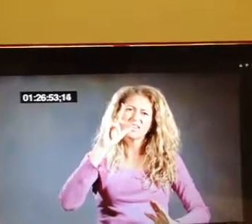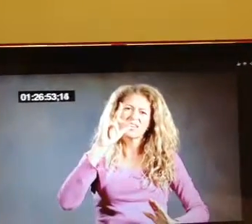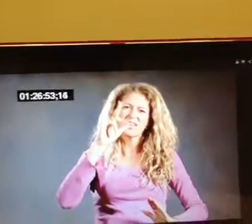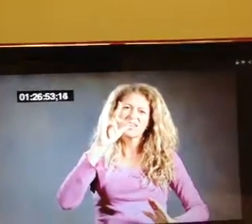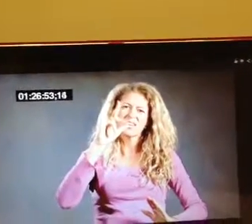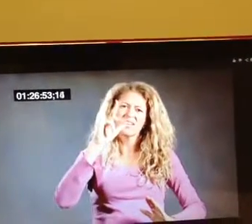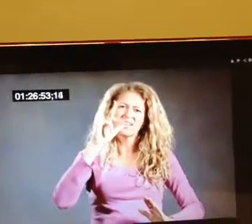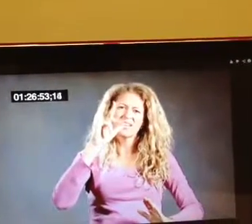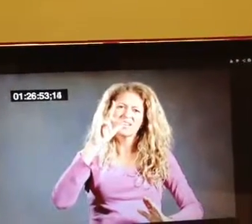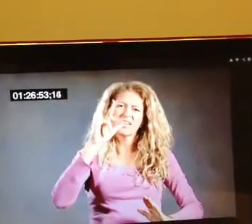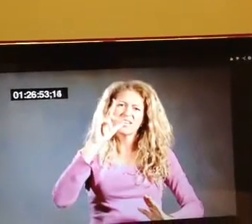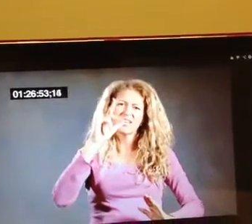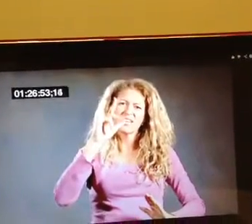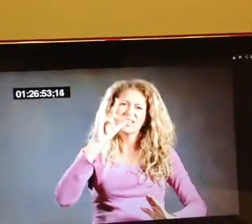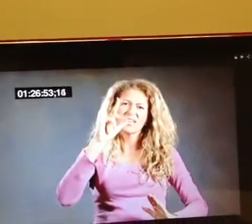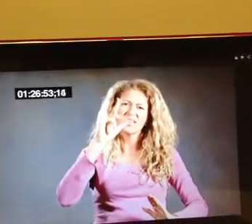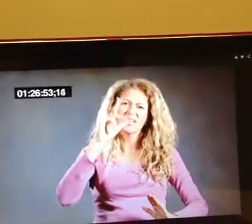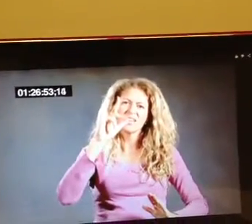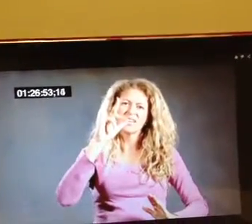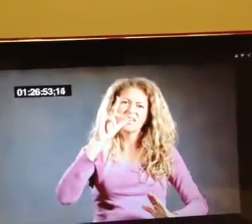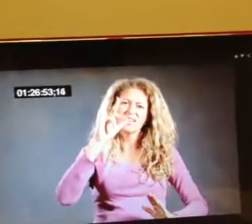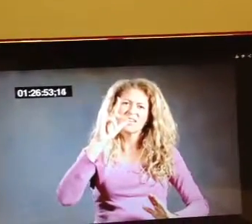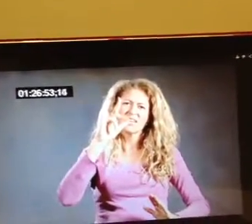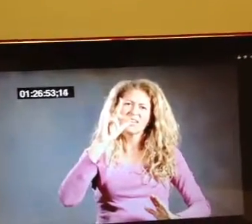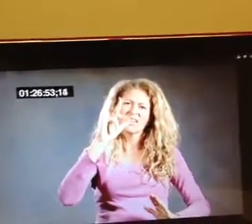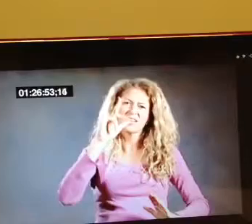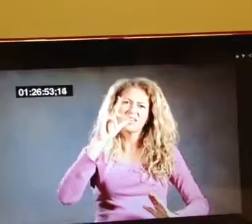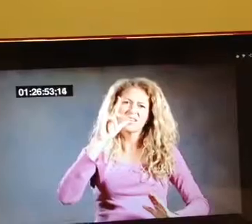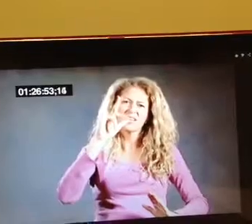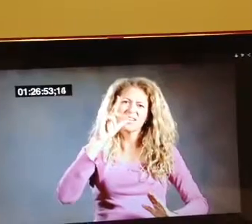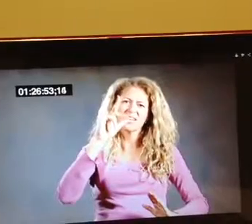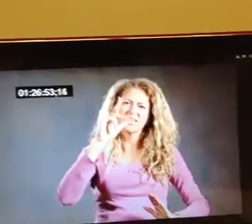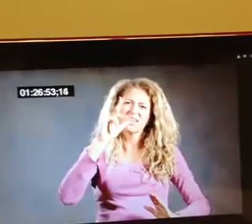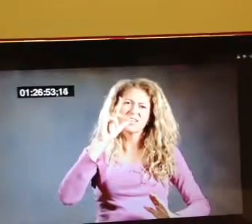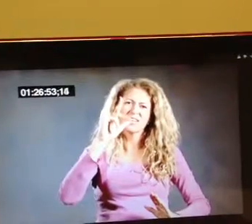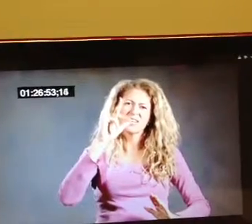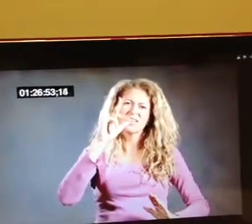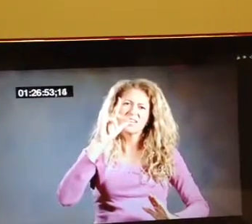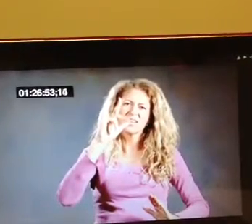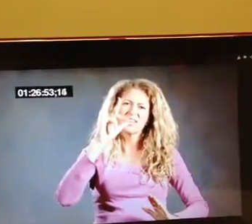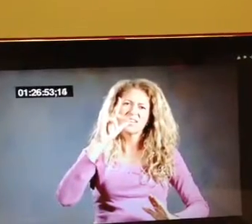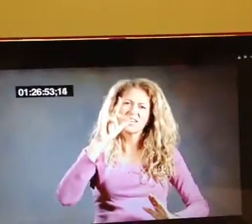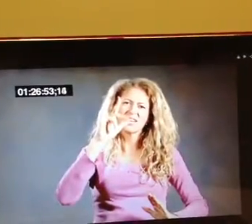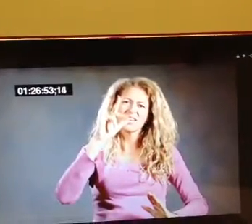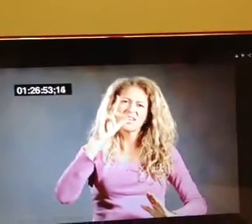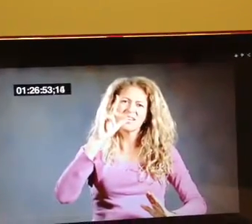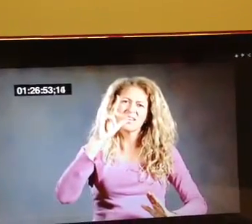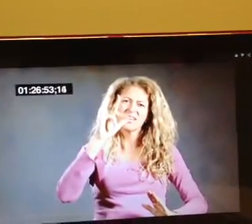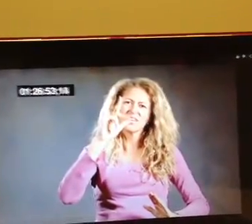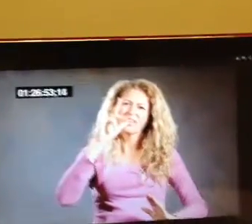careful because things can disrupt your garden, like cats or dogs or